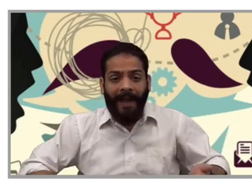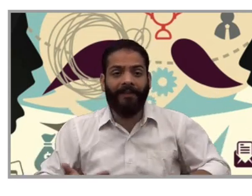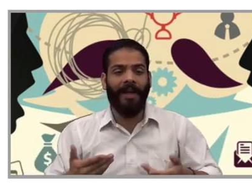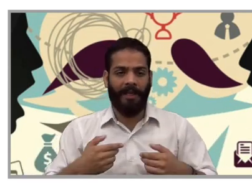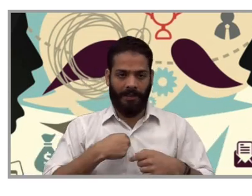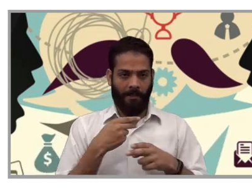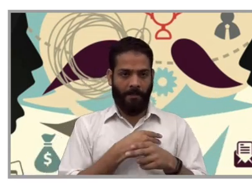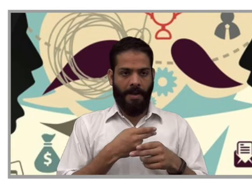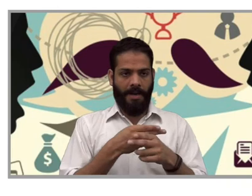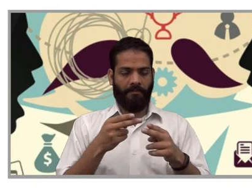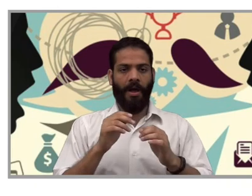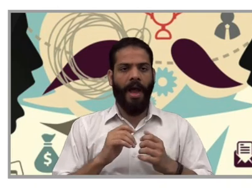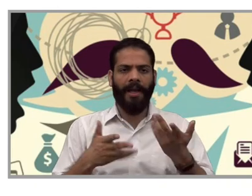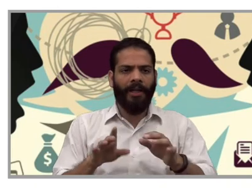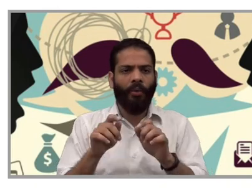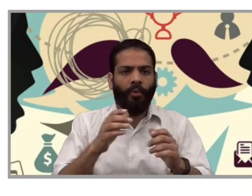hair styles, etc.